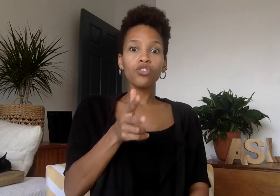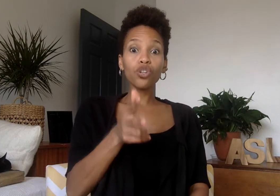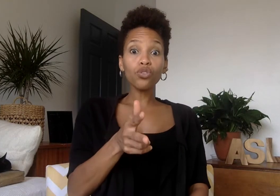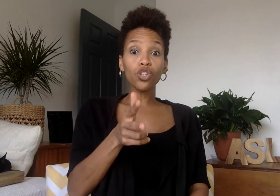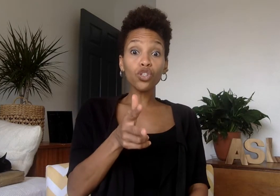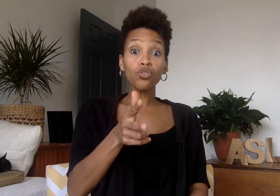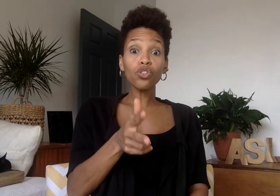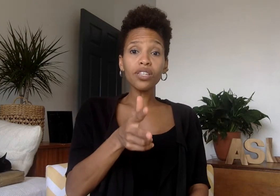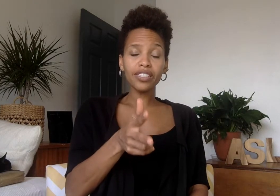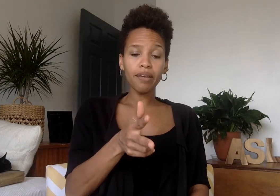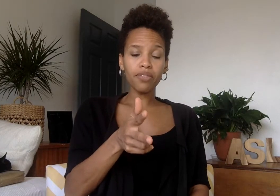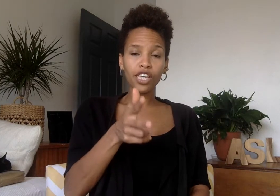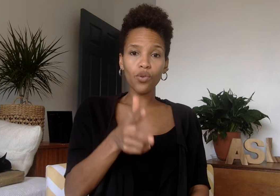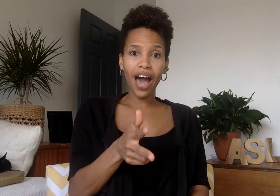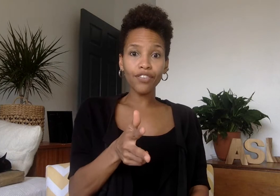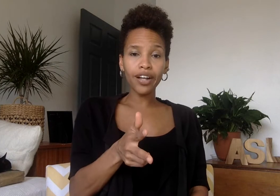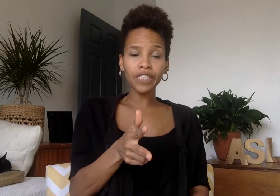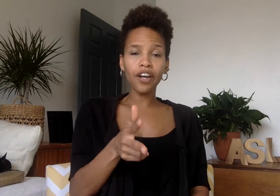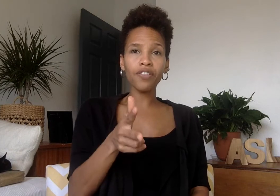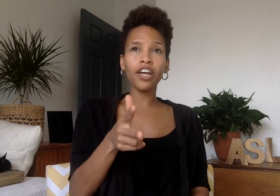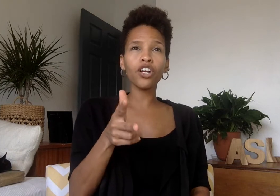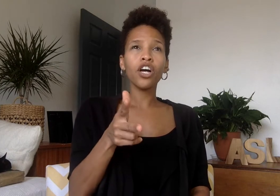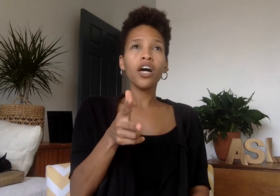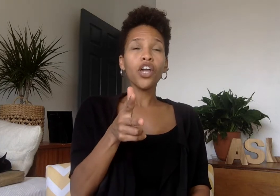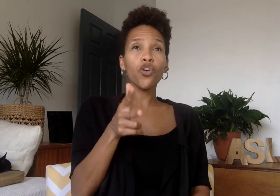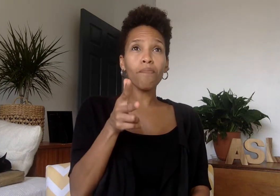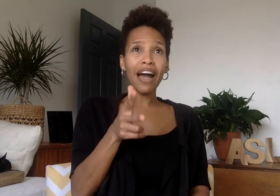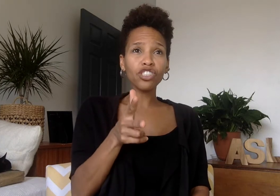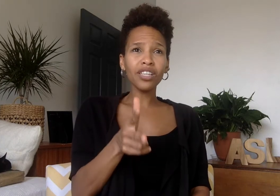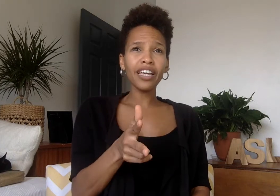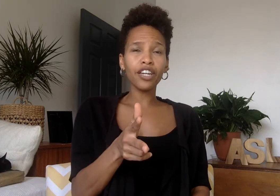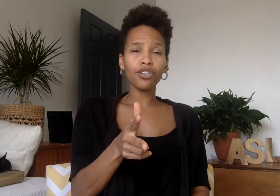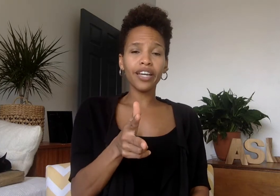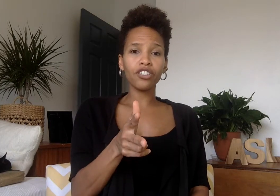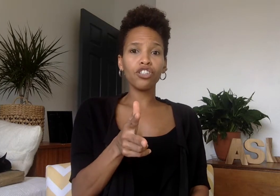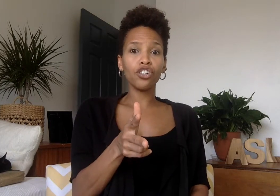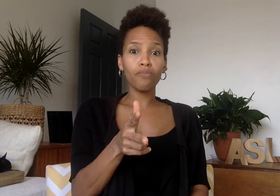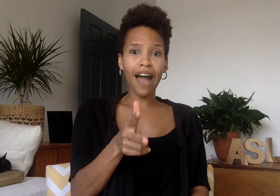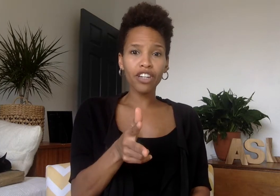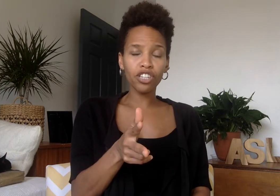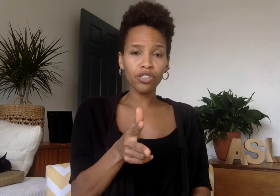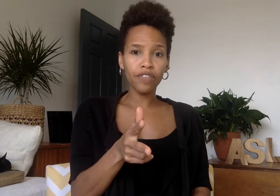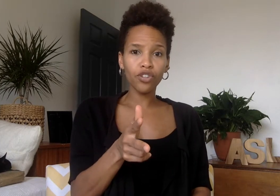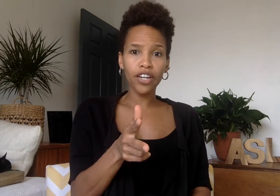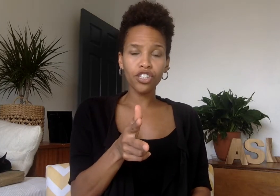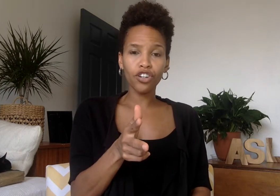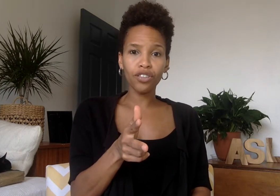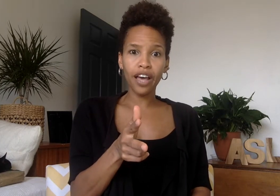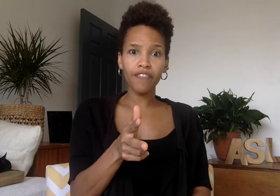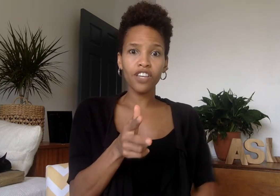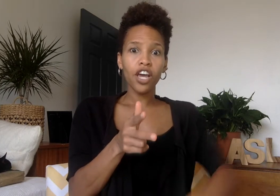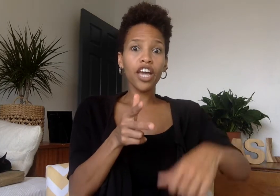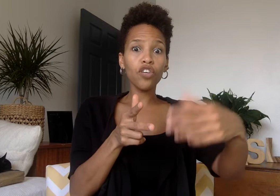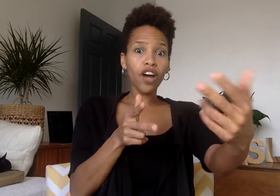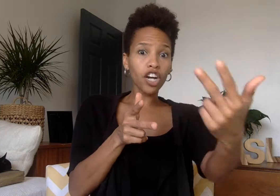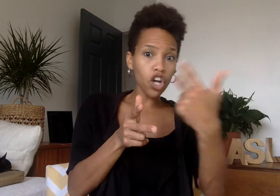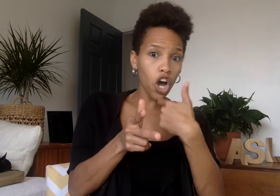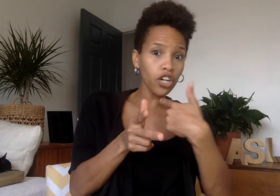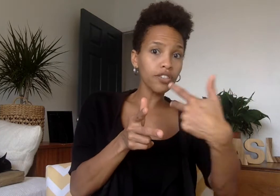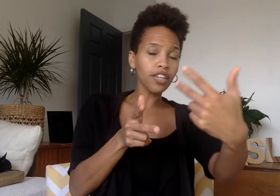So you do the same thing. You have your classifier there. You're imagining the intersection. You're imagining yourself trying to turn left, and you've got cars